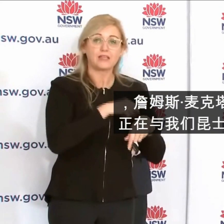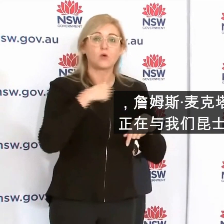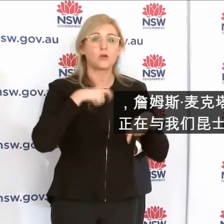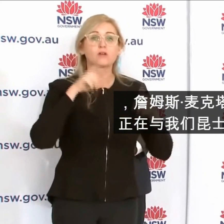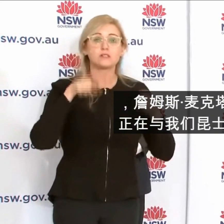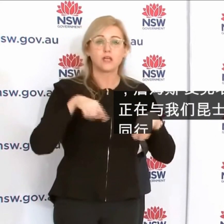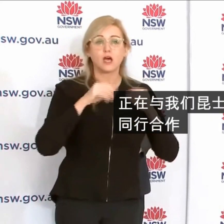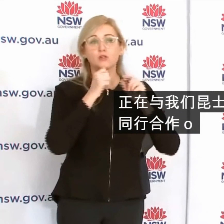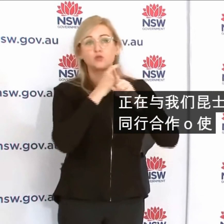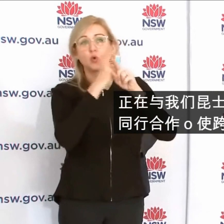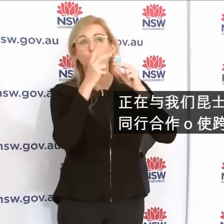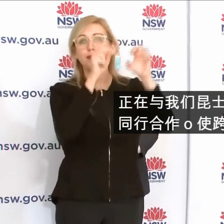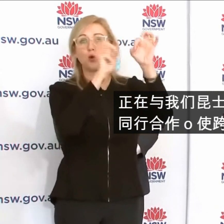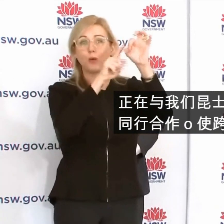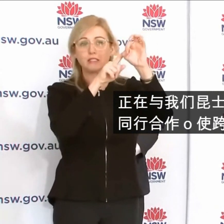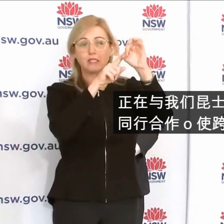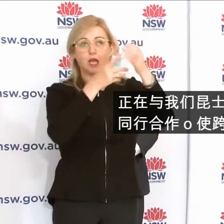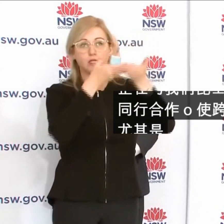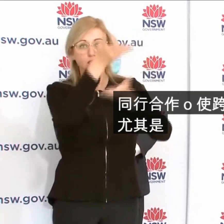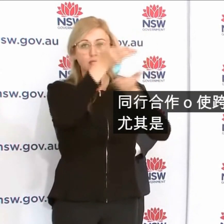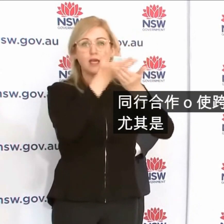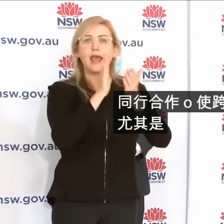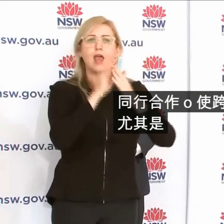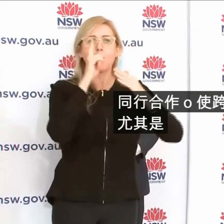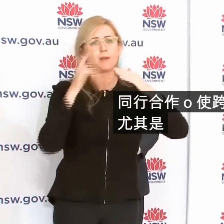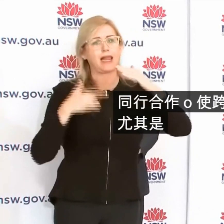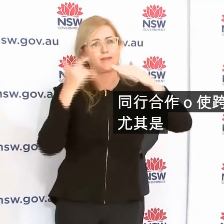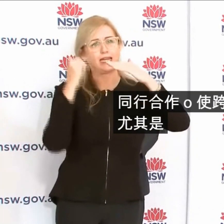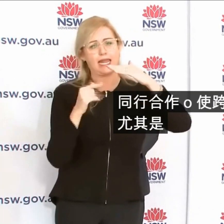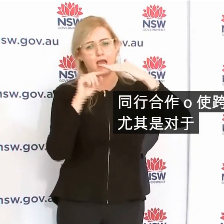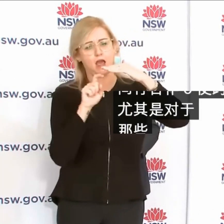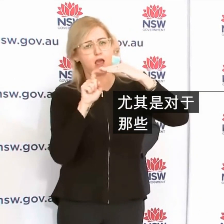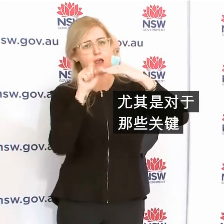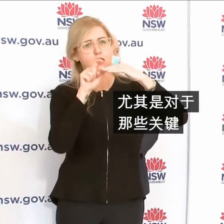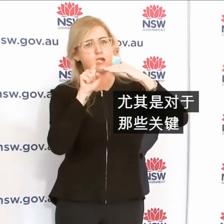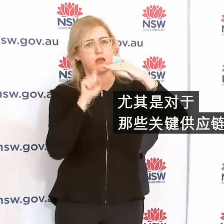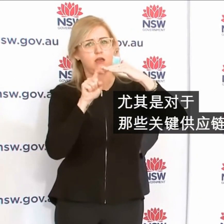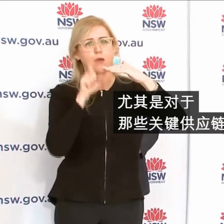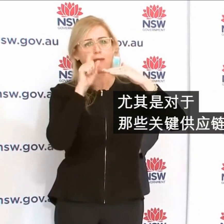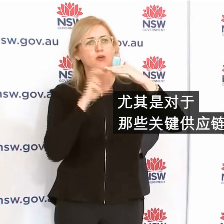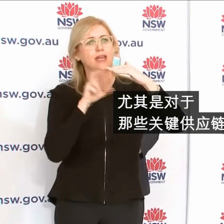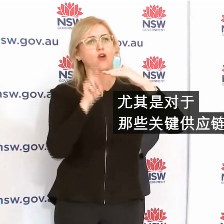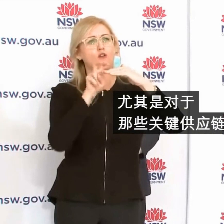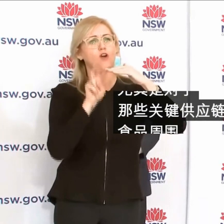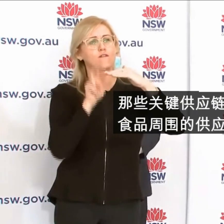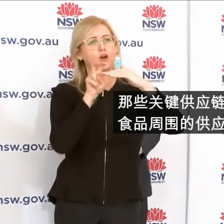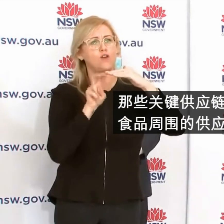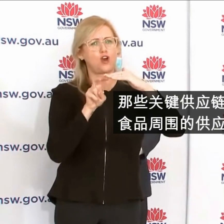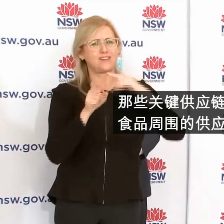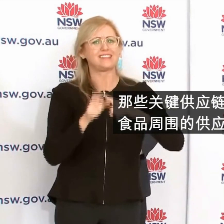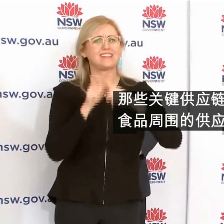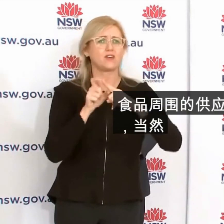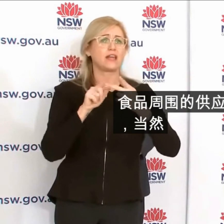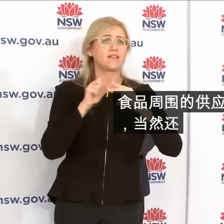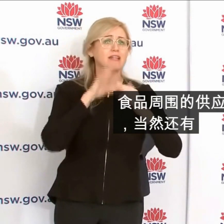working with our Queensland counterparts to make it easier for access across the border, especially for those critical supply chains, especially around